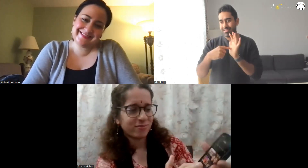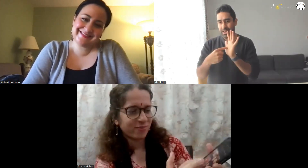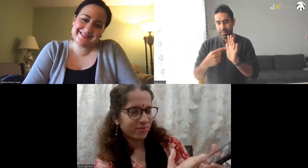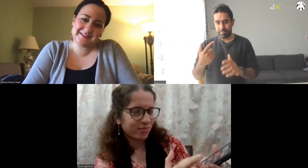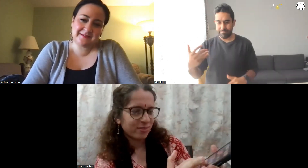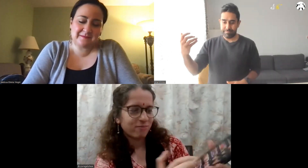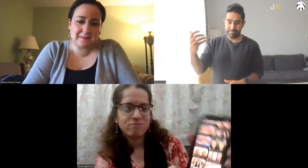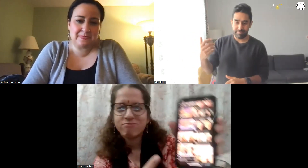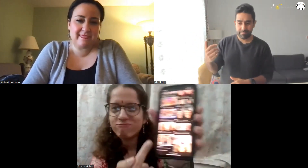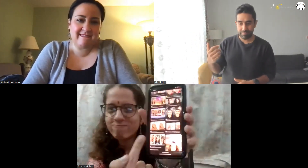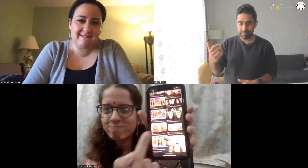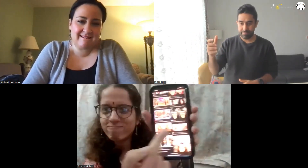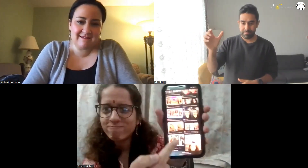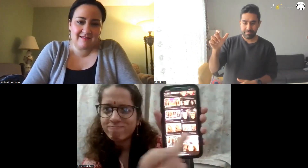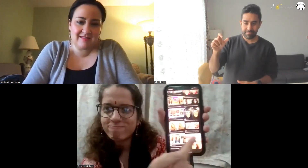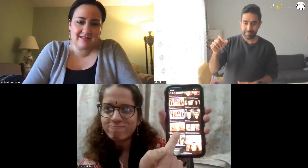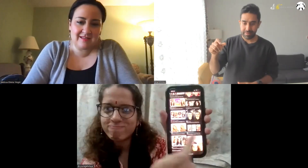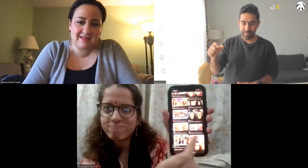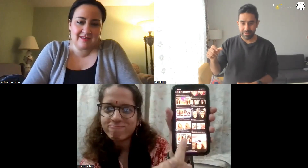just let me show you. Wait a minute.